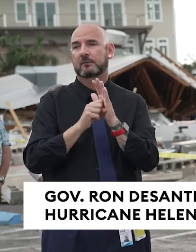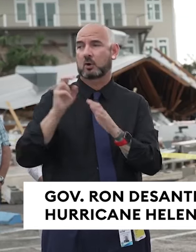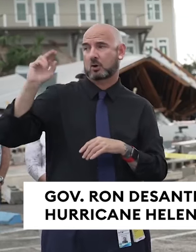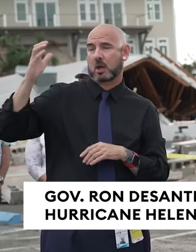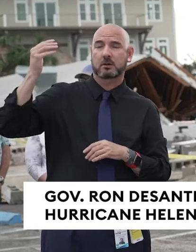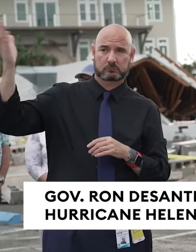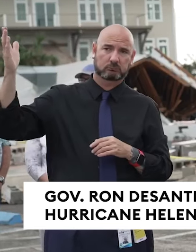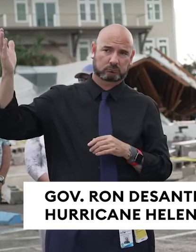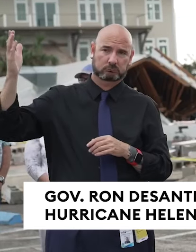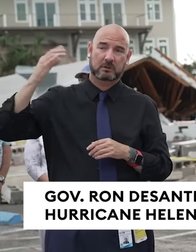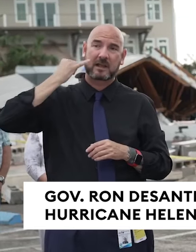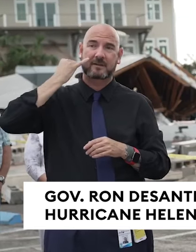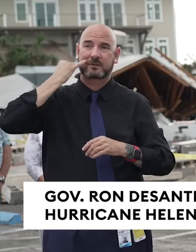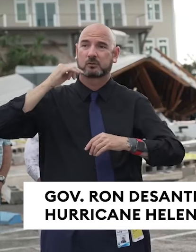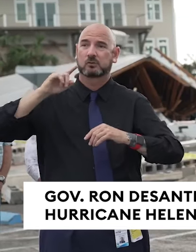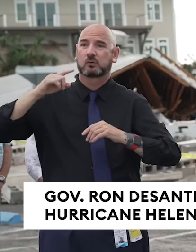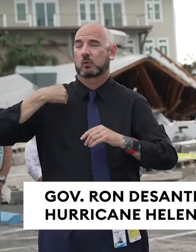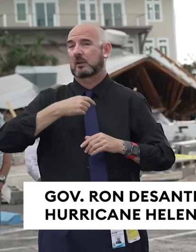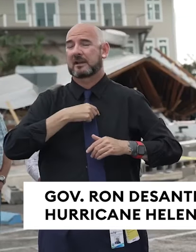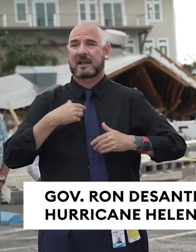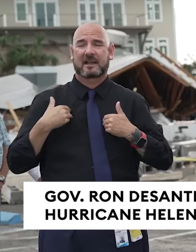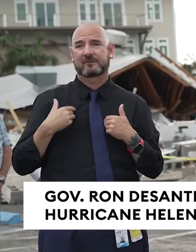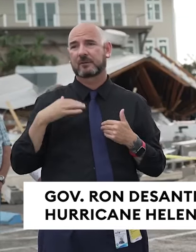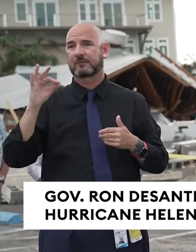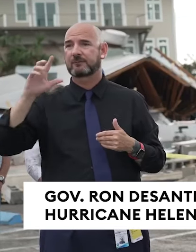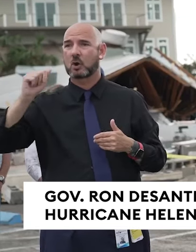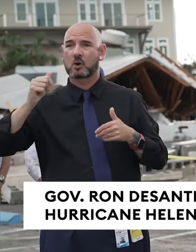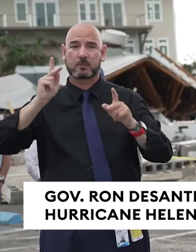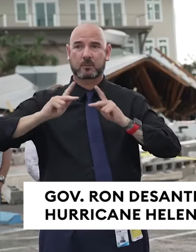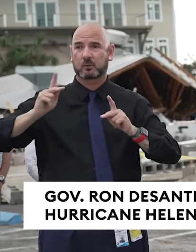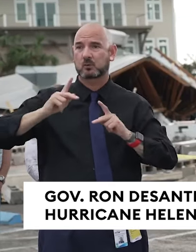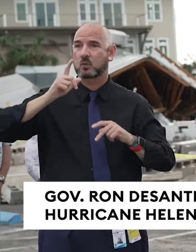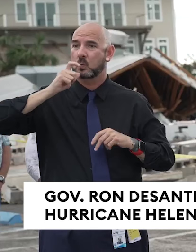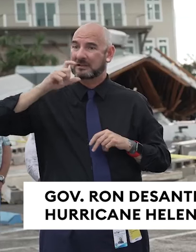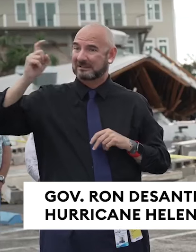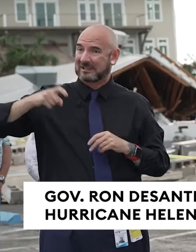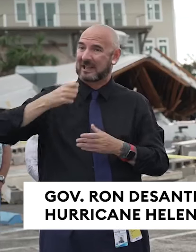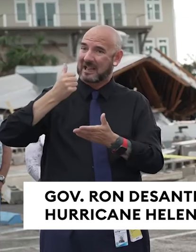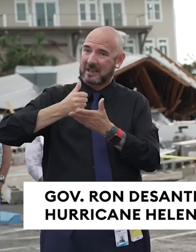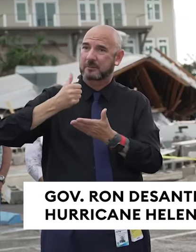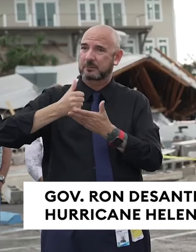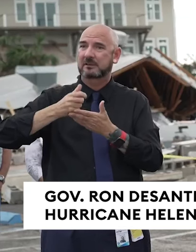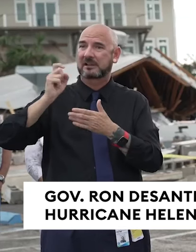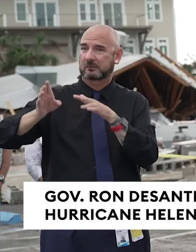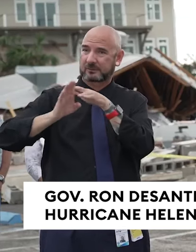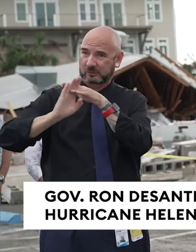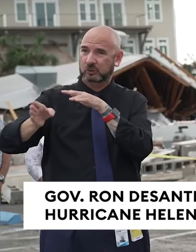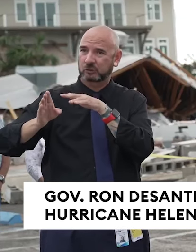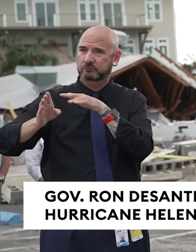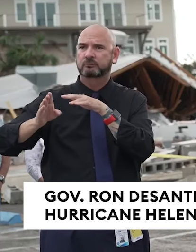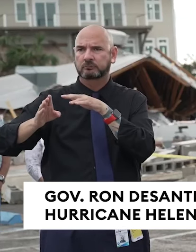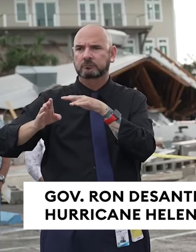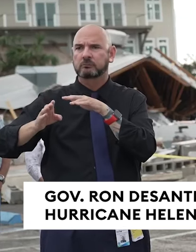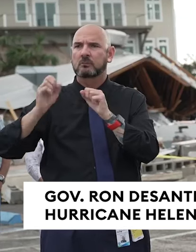you have Floridians that need help and need evacuation, you can